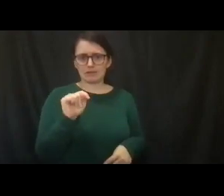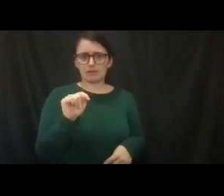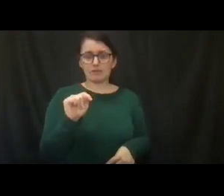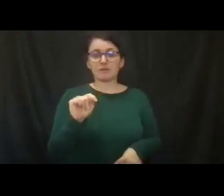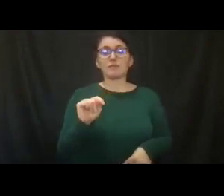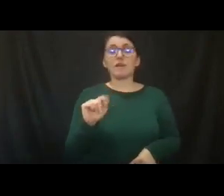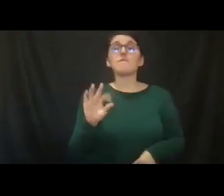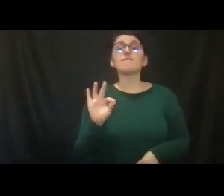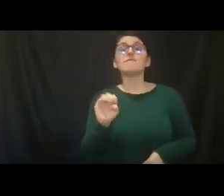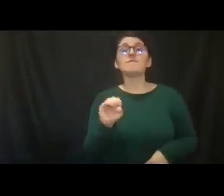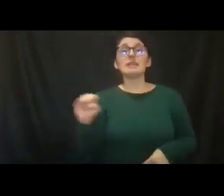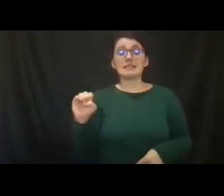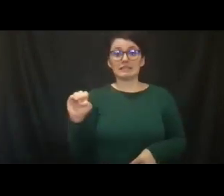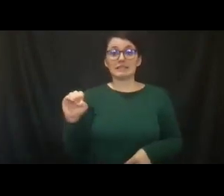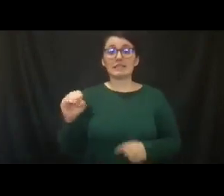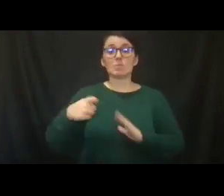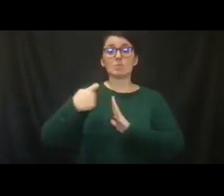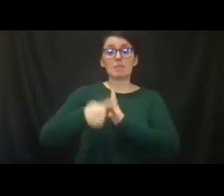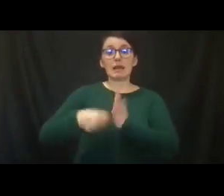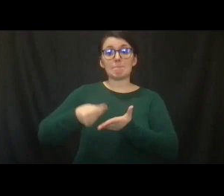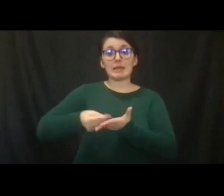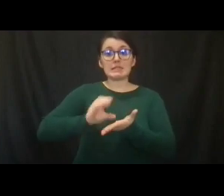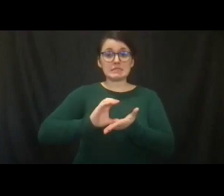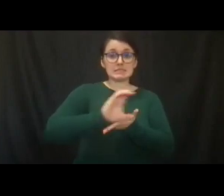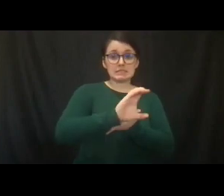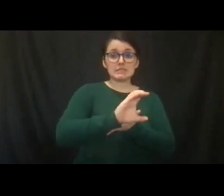fees? Oh, great question. Yes,